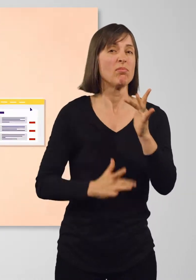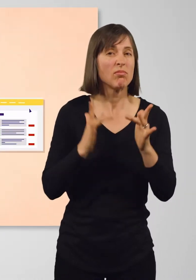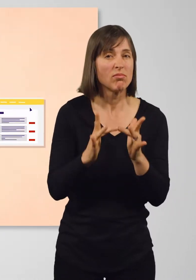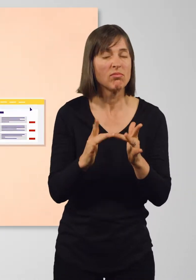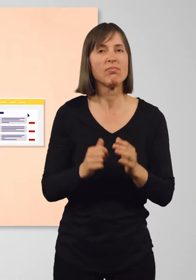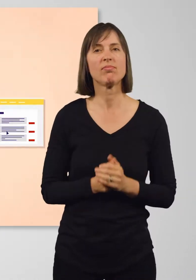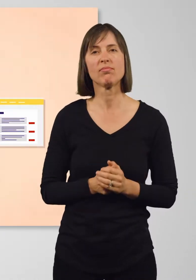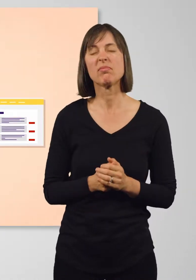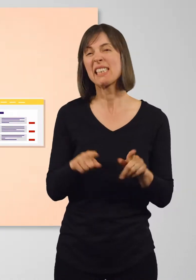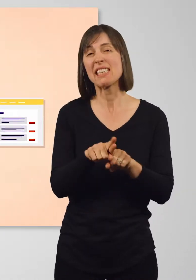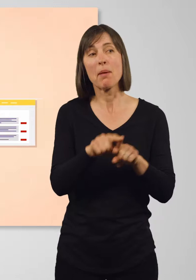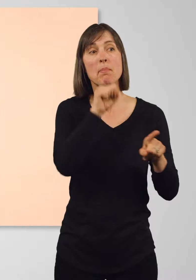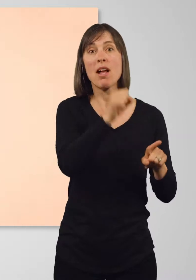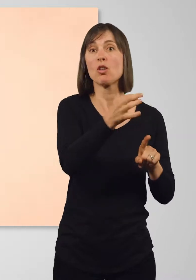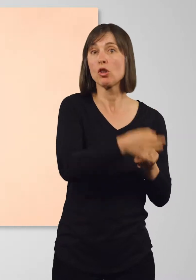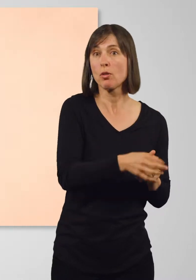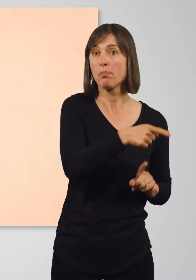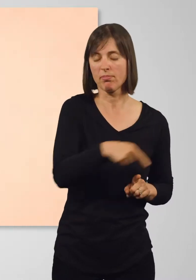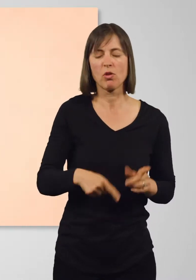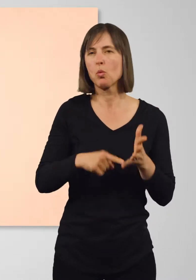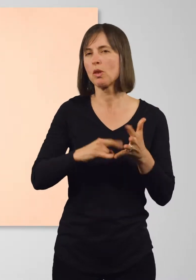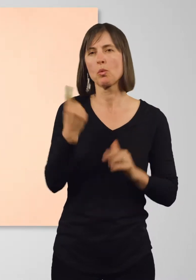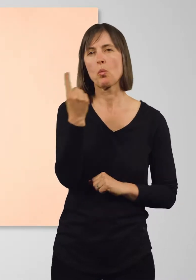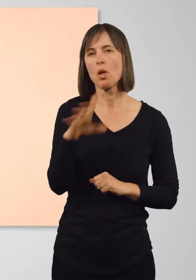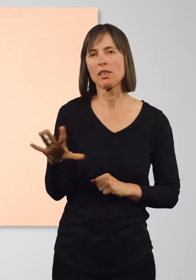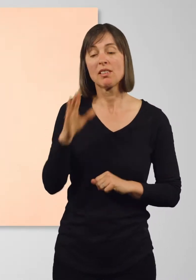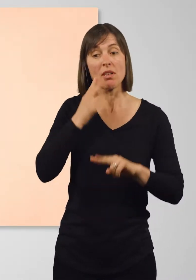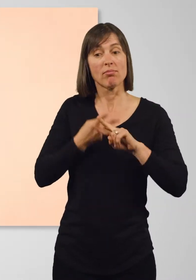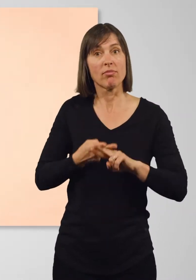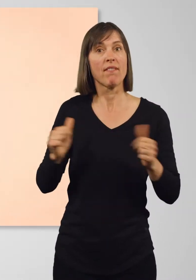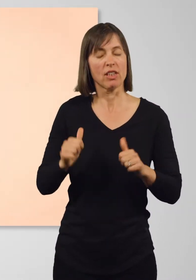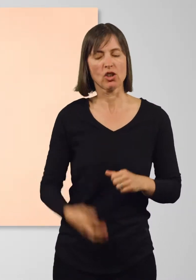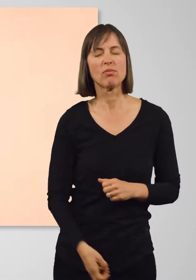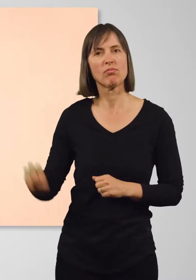and on the internet. Again, these can only be used once.